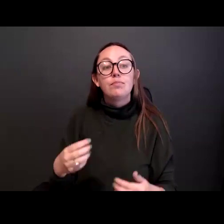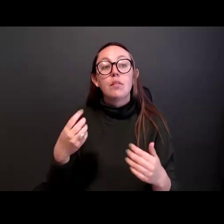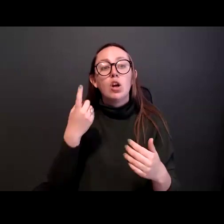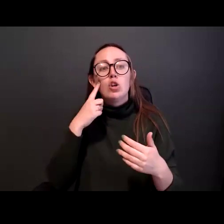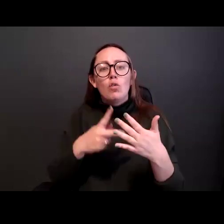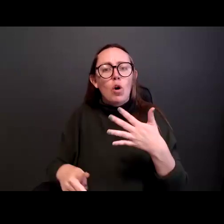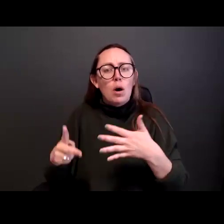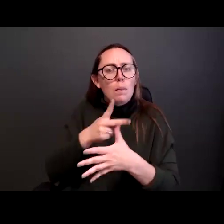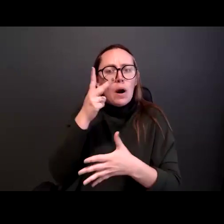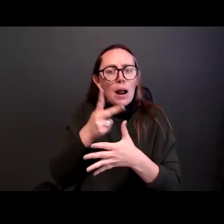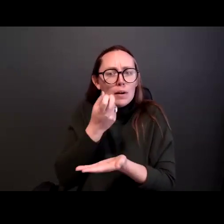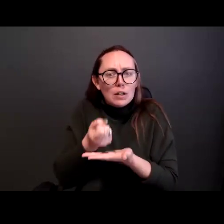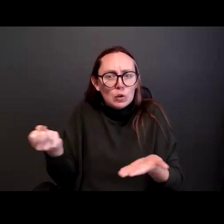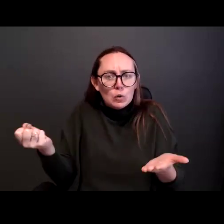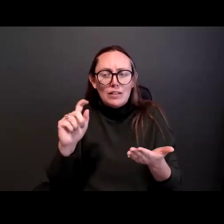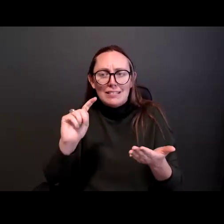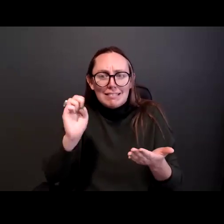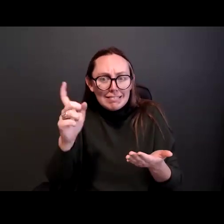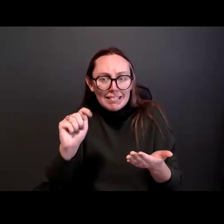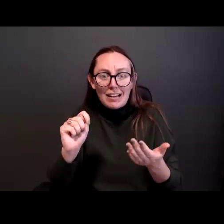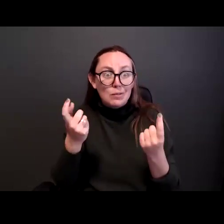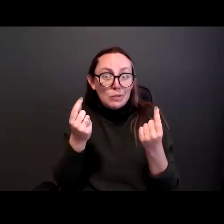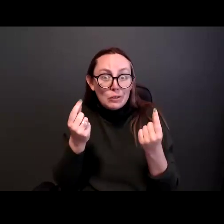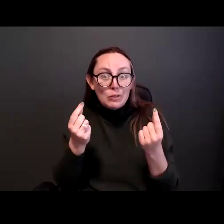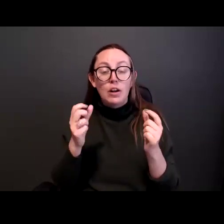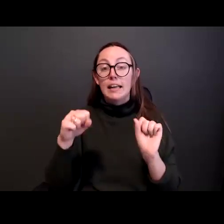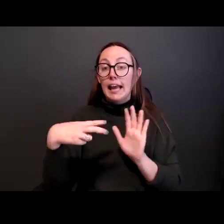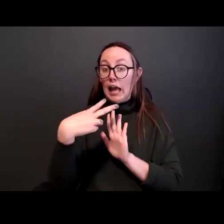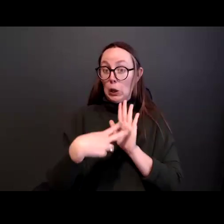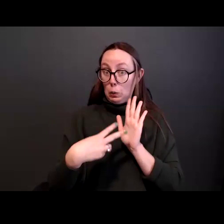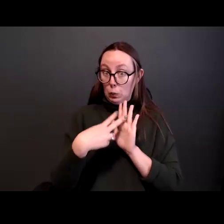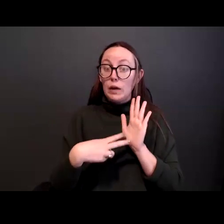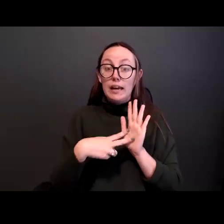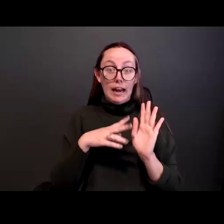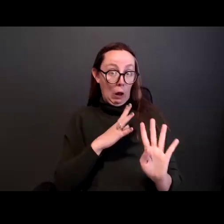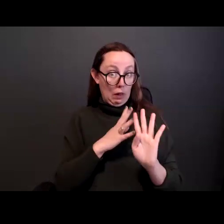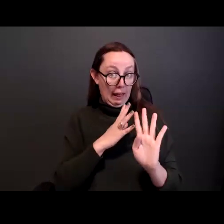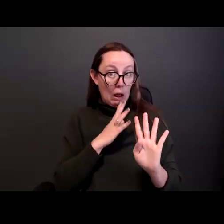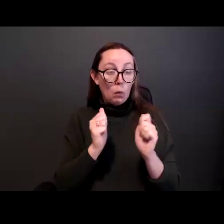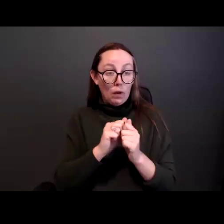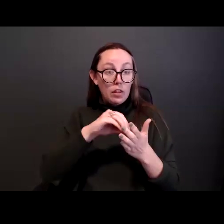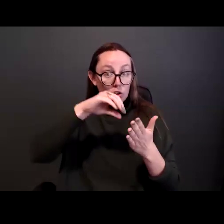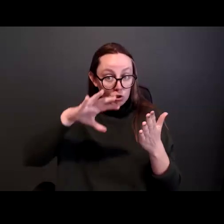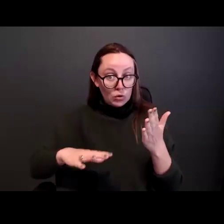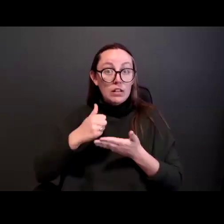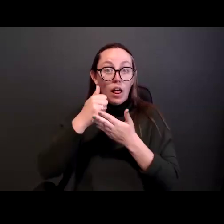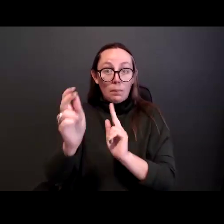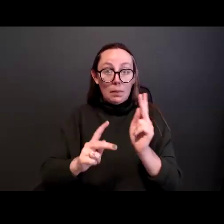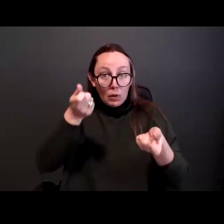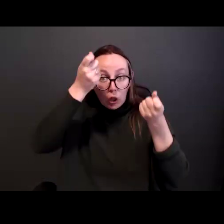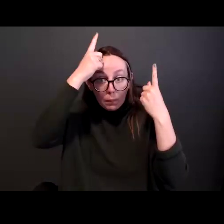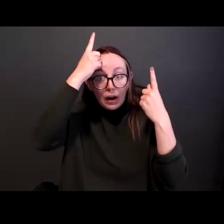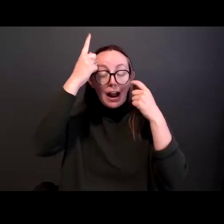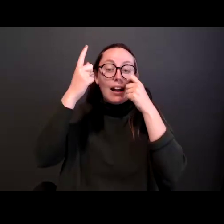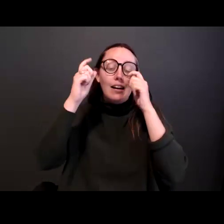and foremost, and you can read it together. You know, everybody has their methods for reading with their students. I know for some people, they don't necessarily want